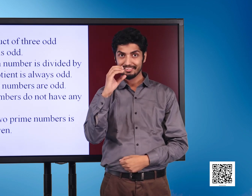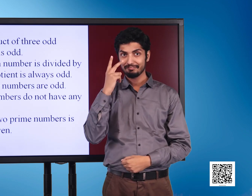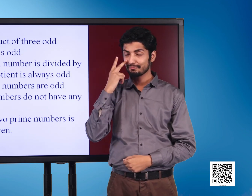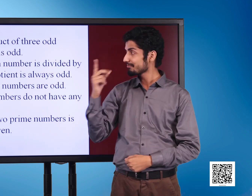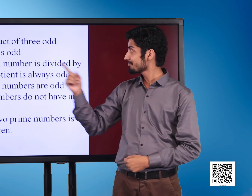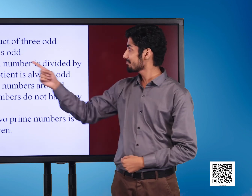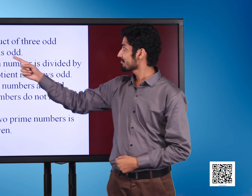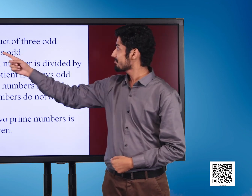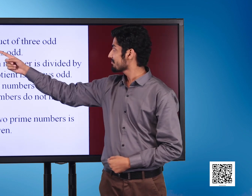C.